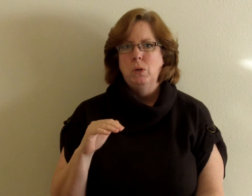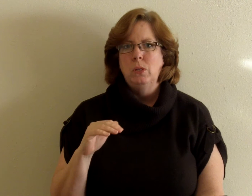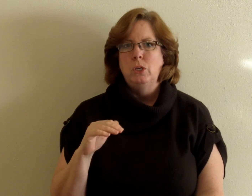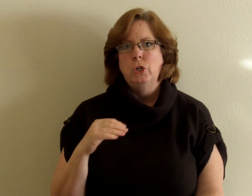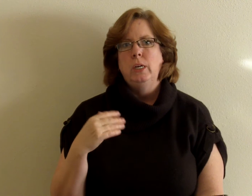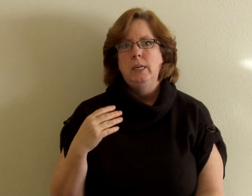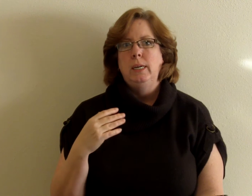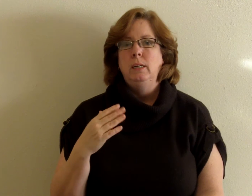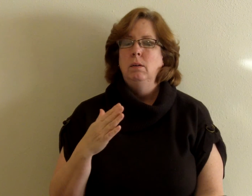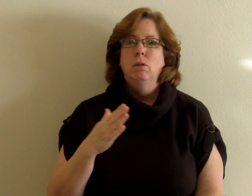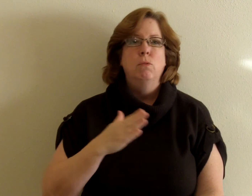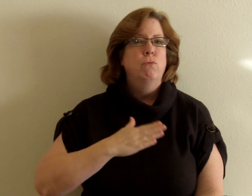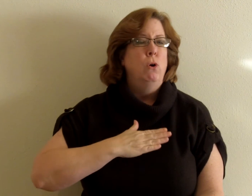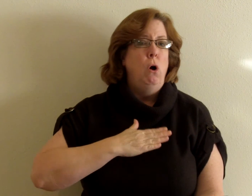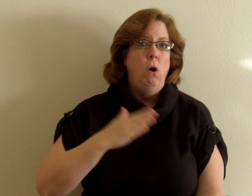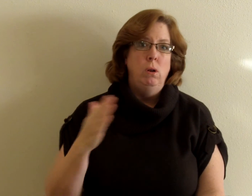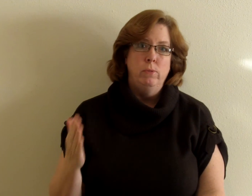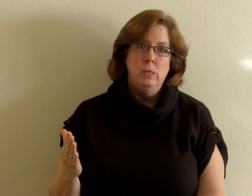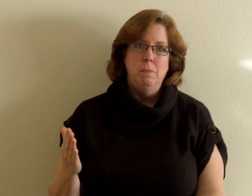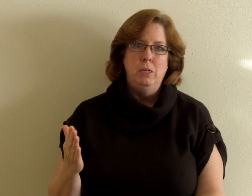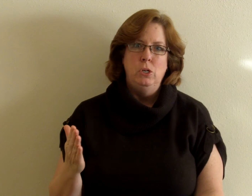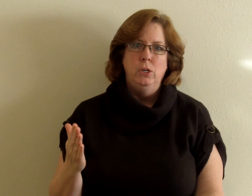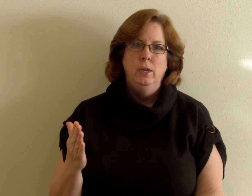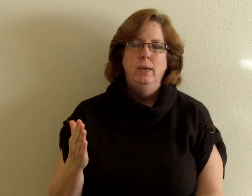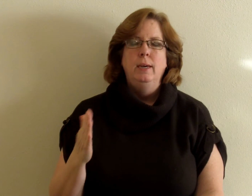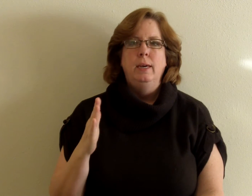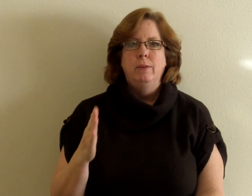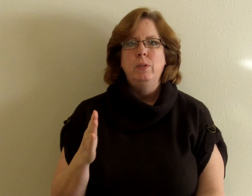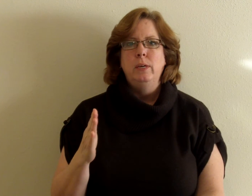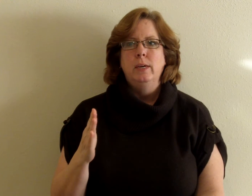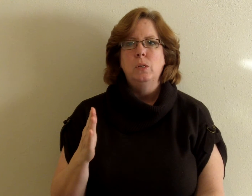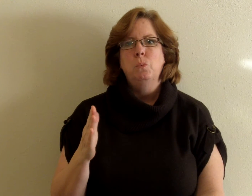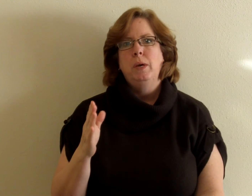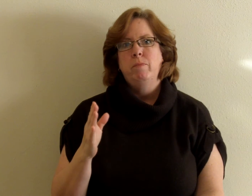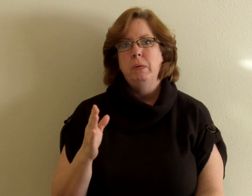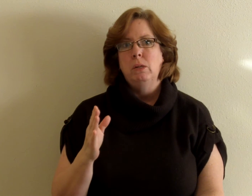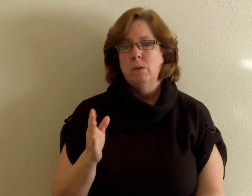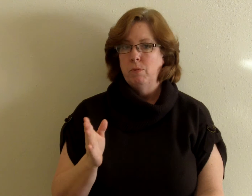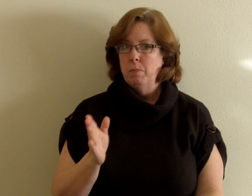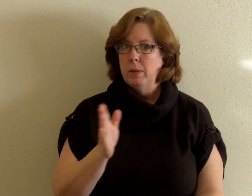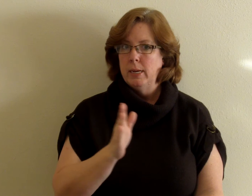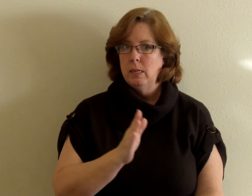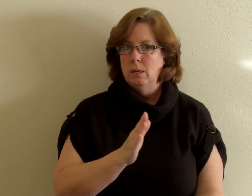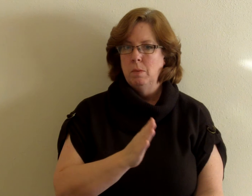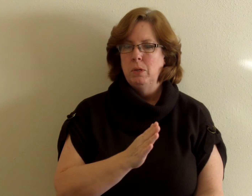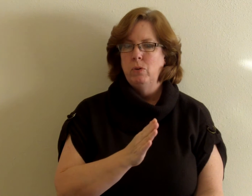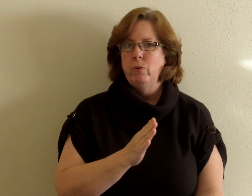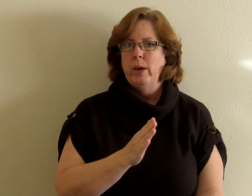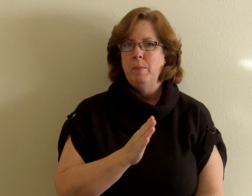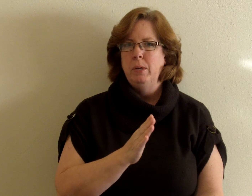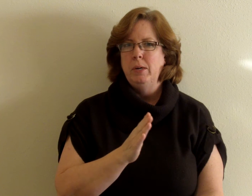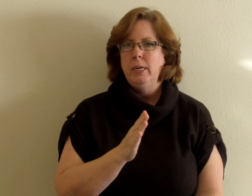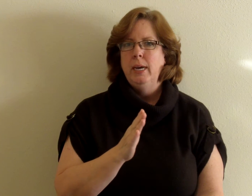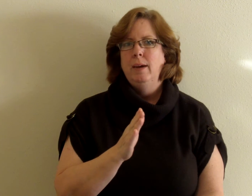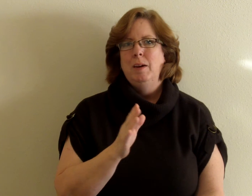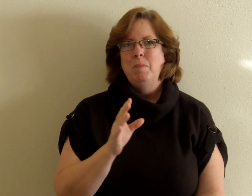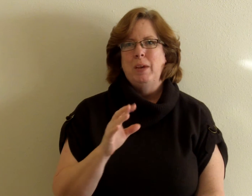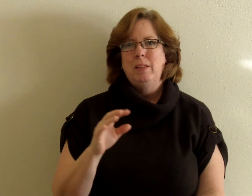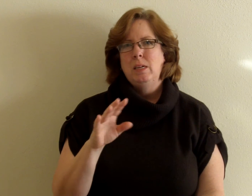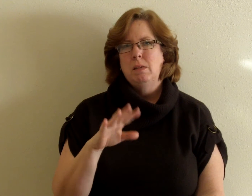that you're going to need for all of the semester. Everything else we have built from last semester's vocabulary, and these